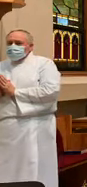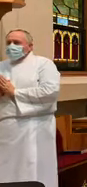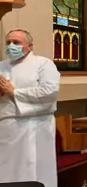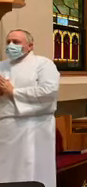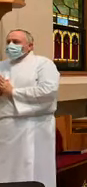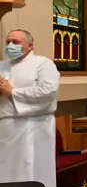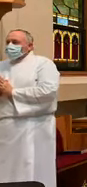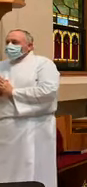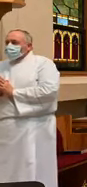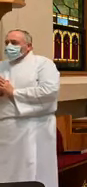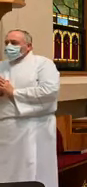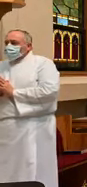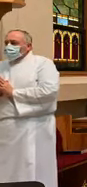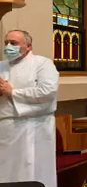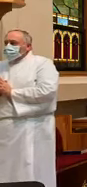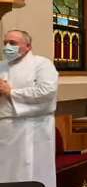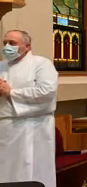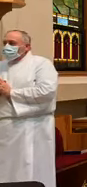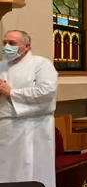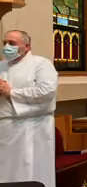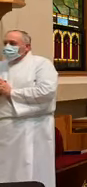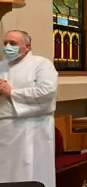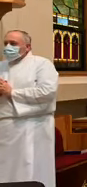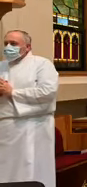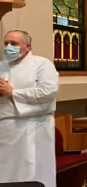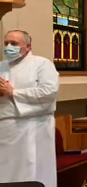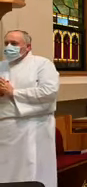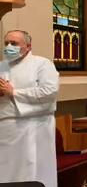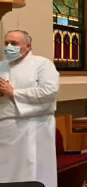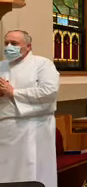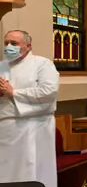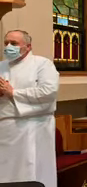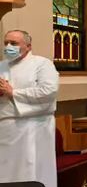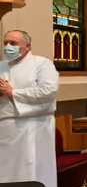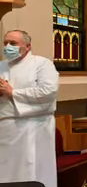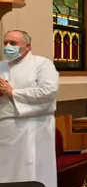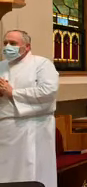The body of Christ. The body of Christ.